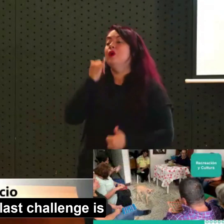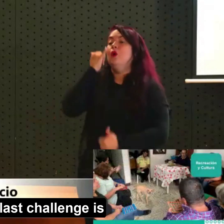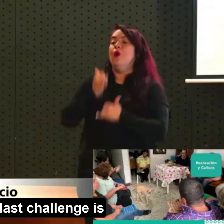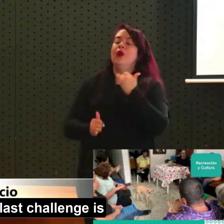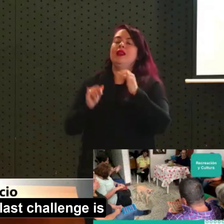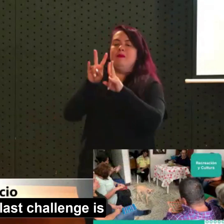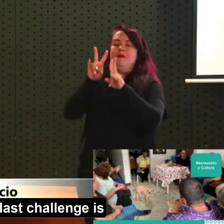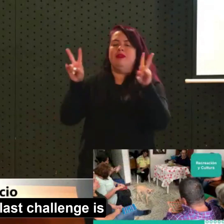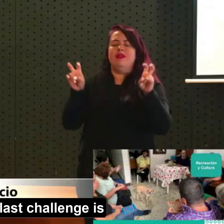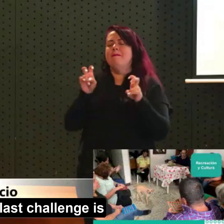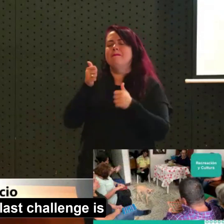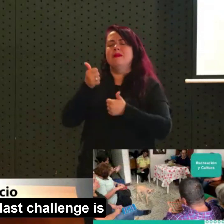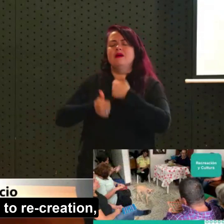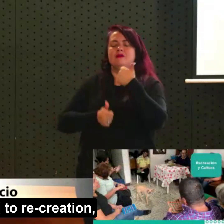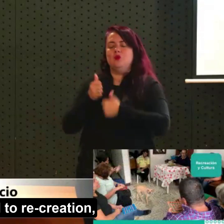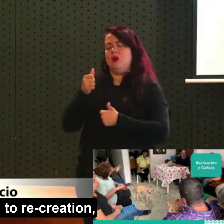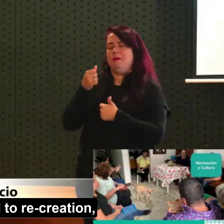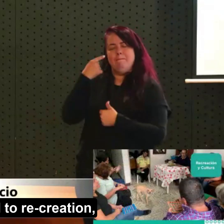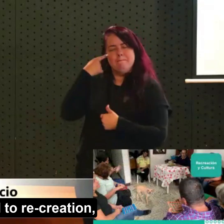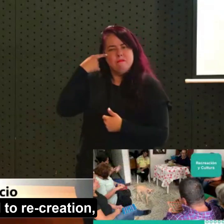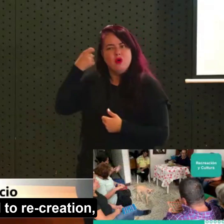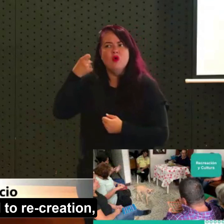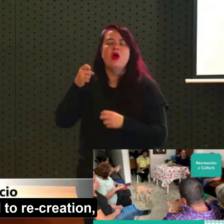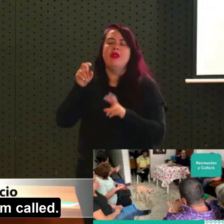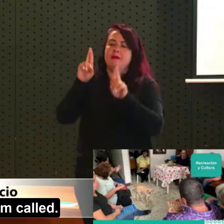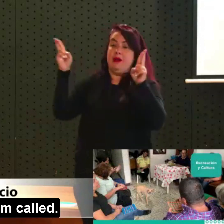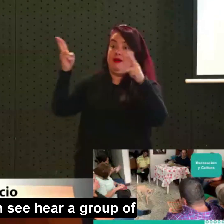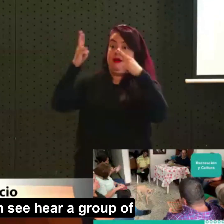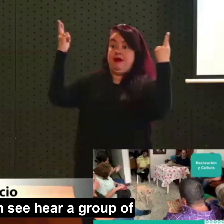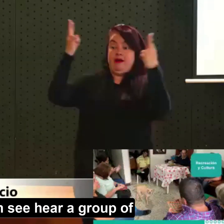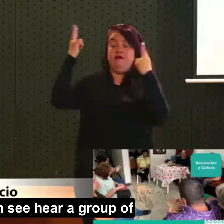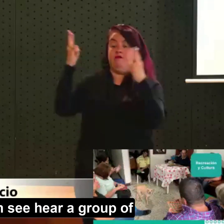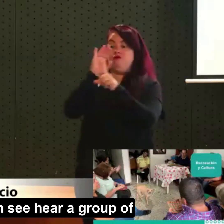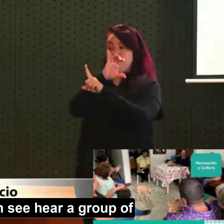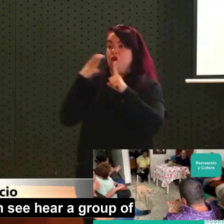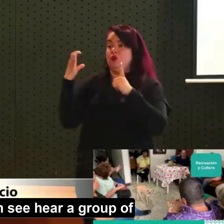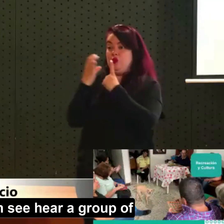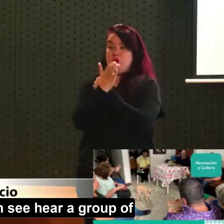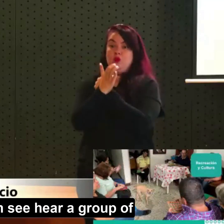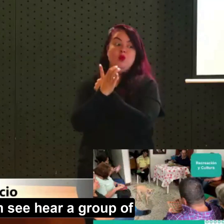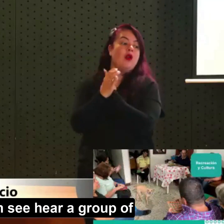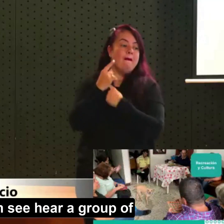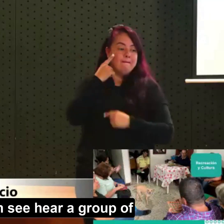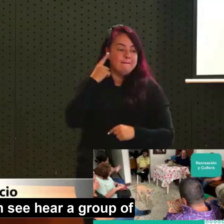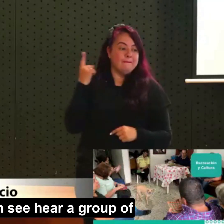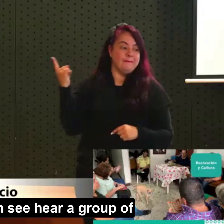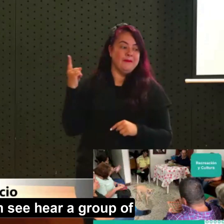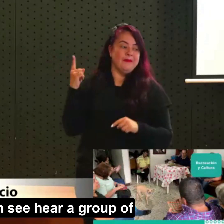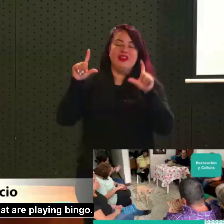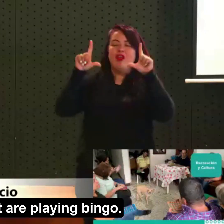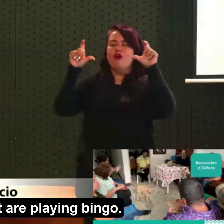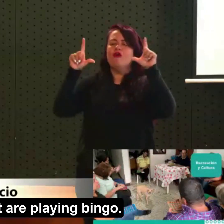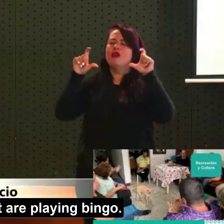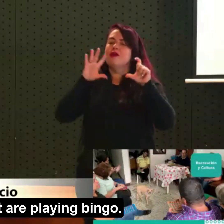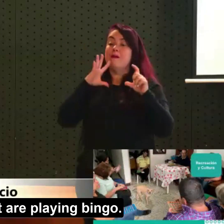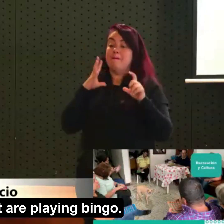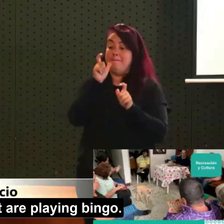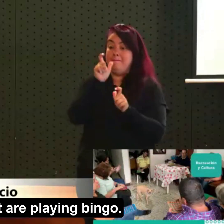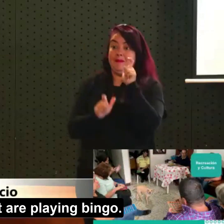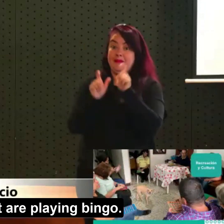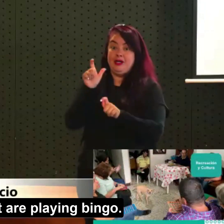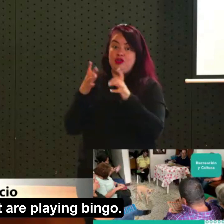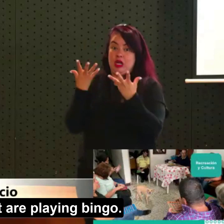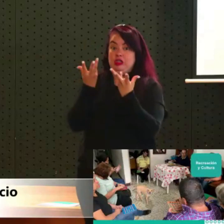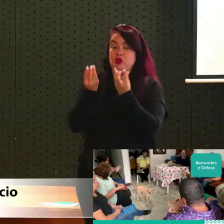last challenge is related to recreation and culture. You can see here a group of people that